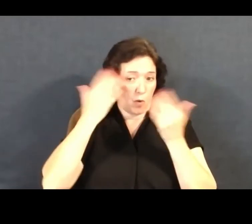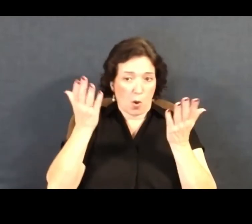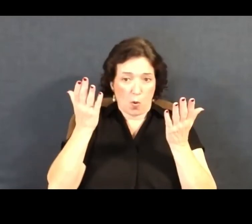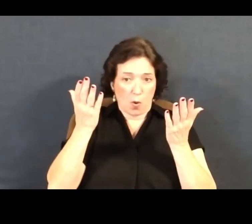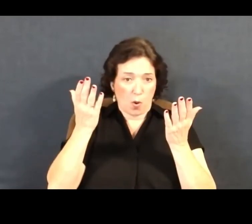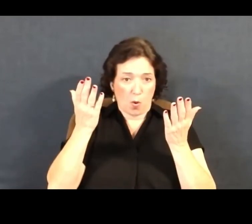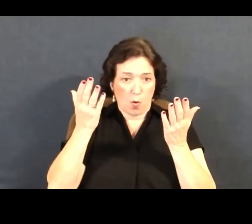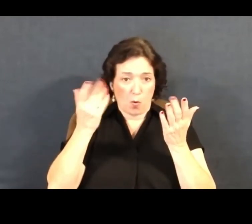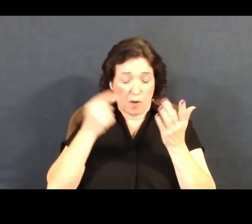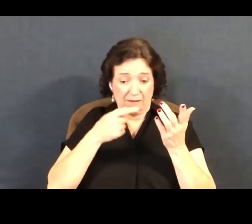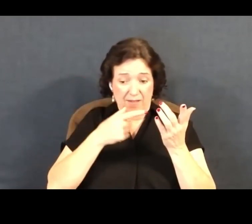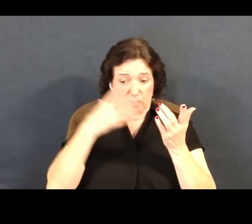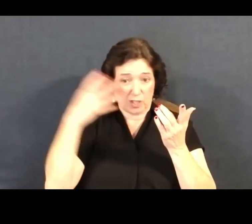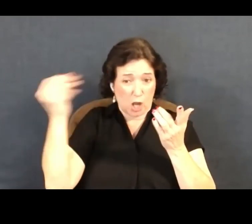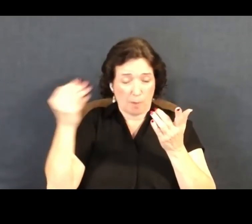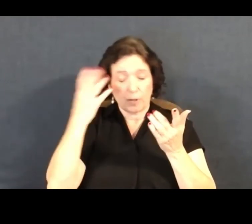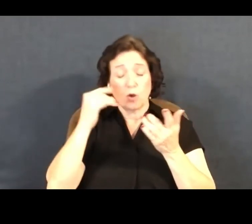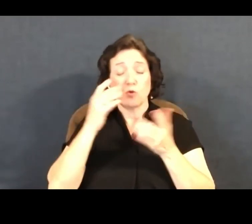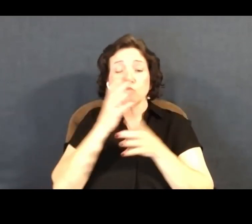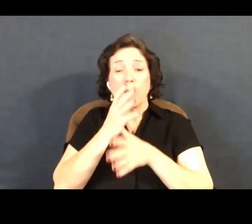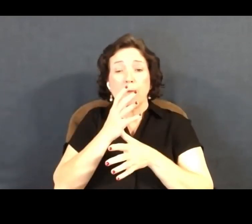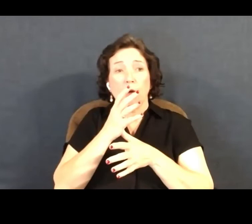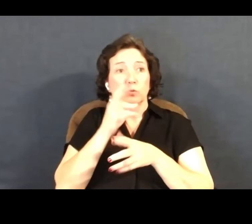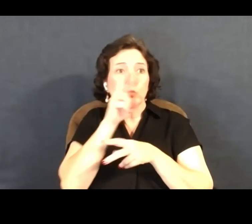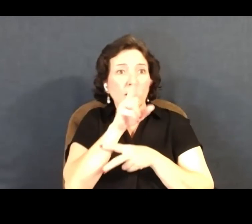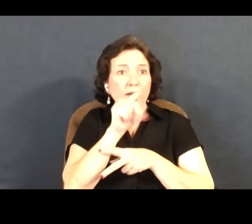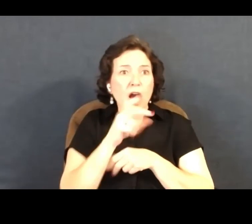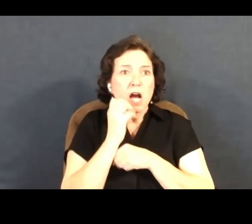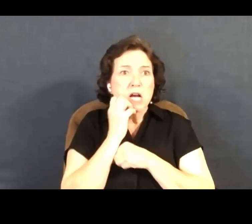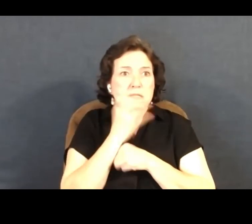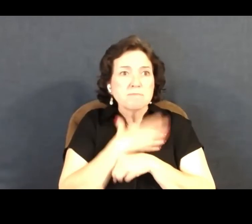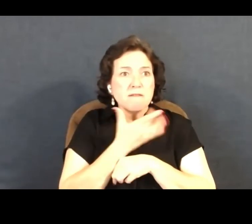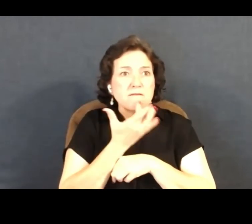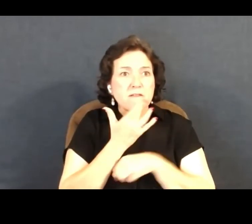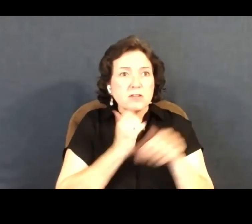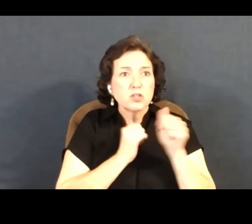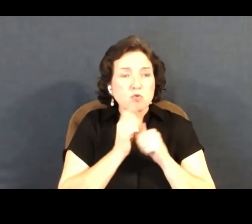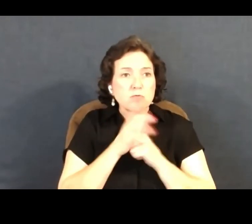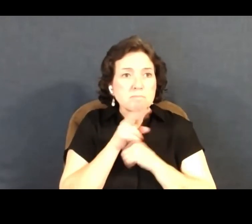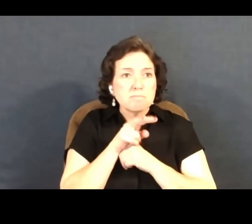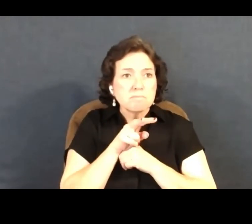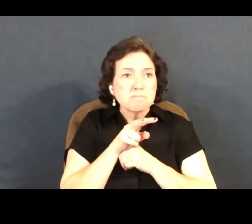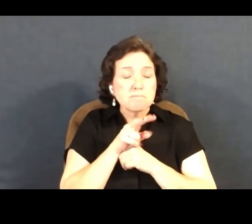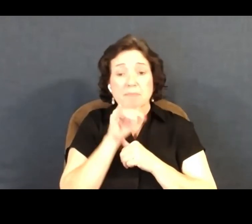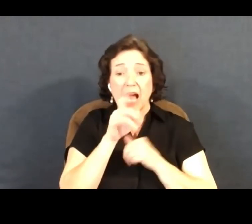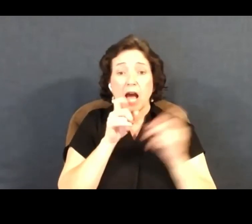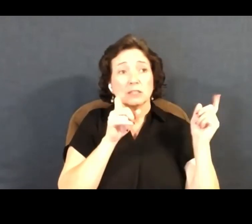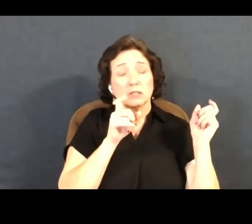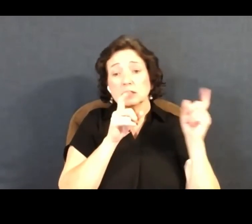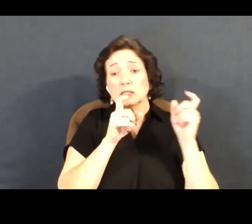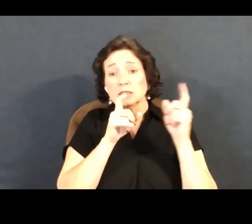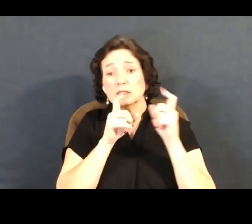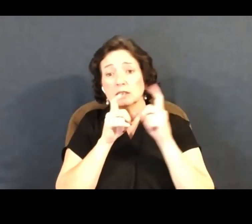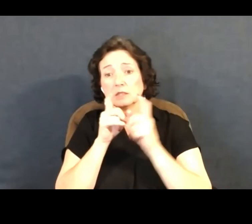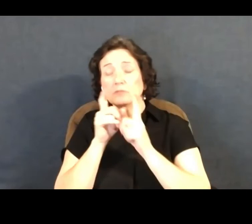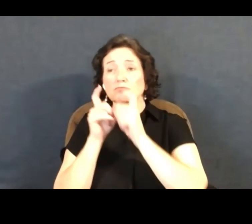realized that Chewie was gone yet because her favorite TV show was on TV. And Ike came running up the lane, came up, running through the barnyard, came running